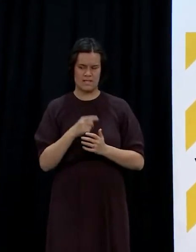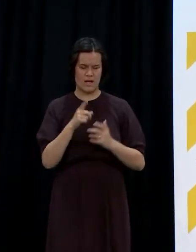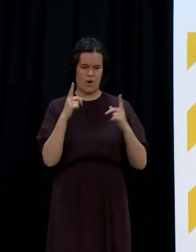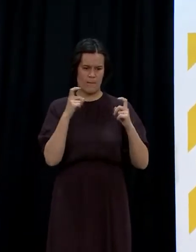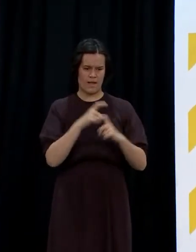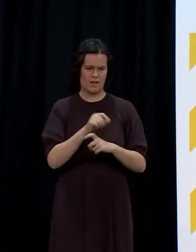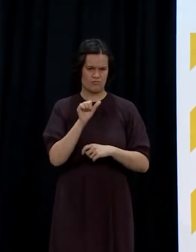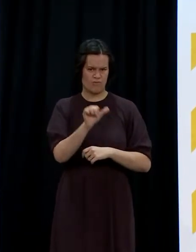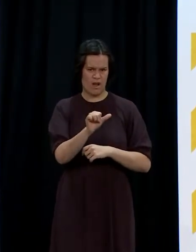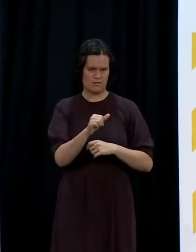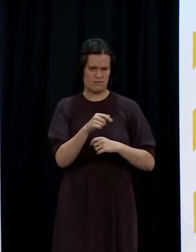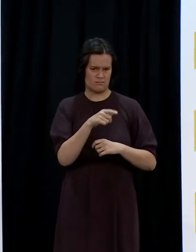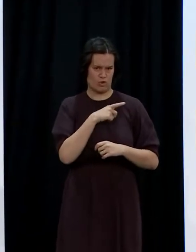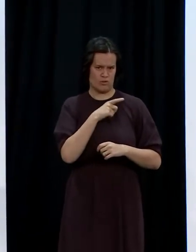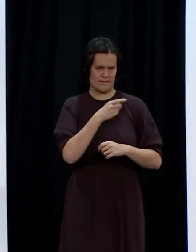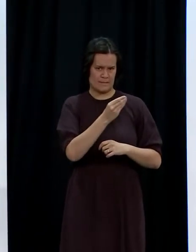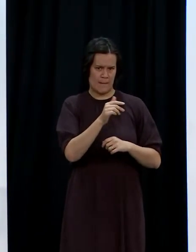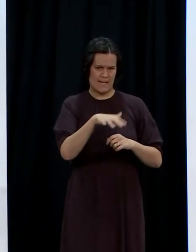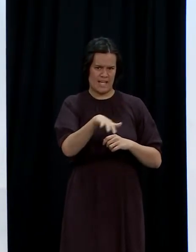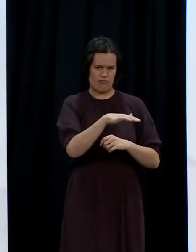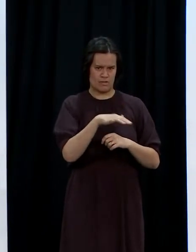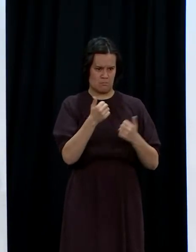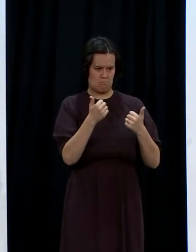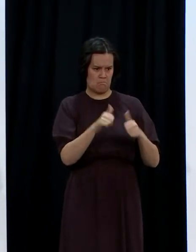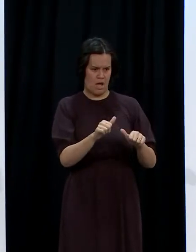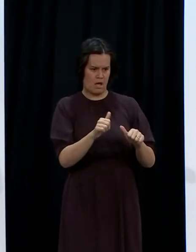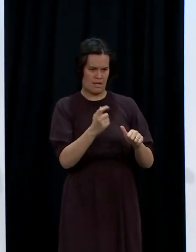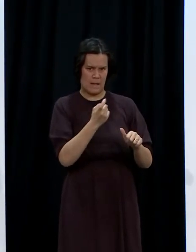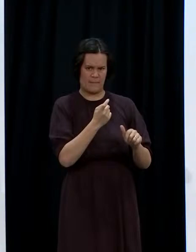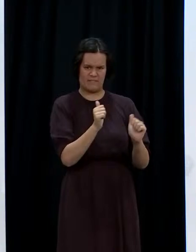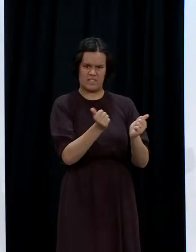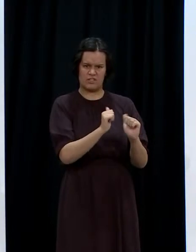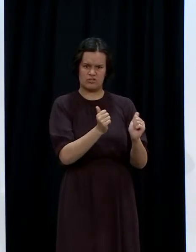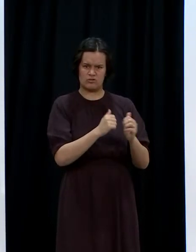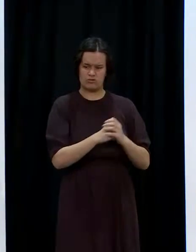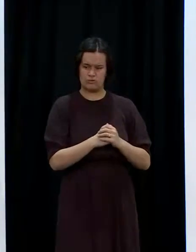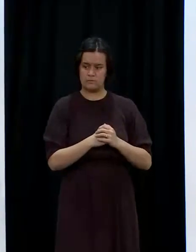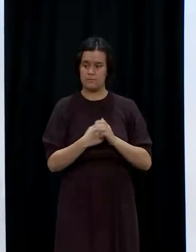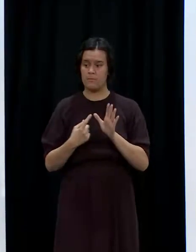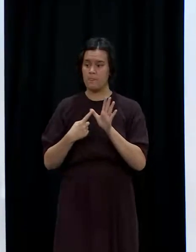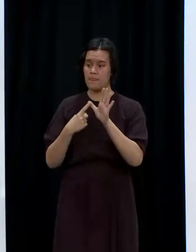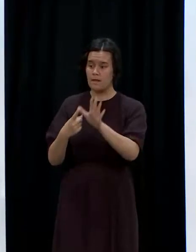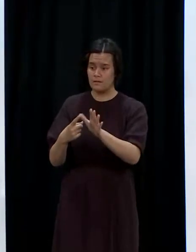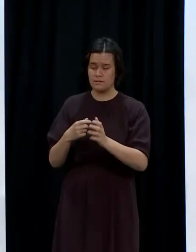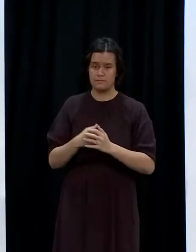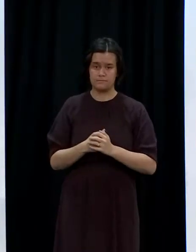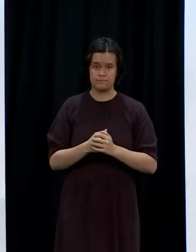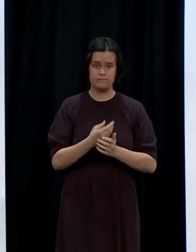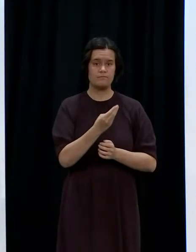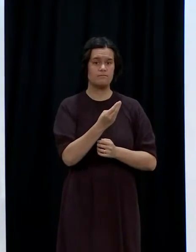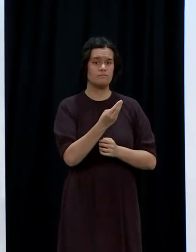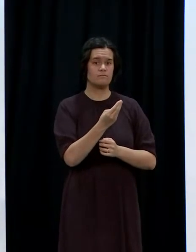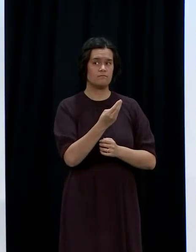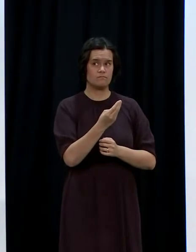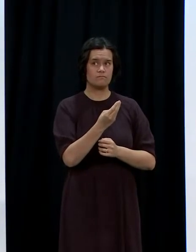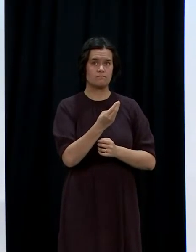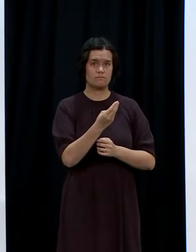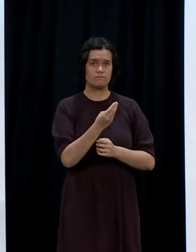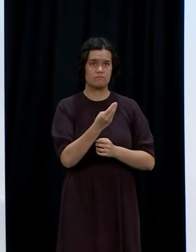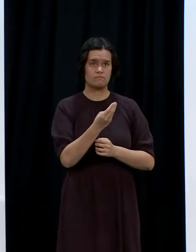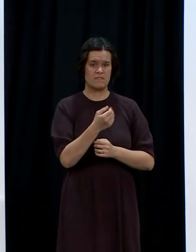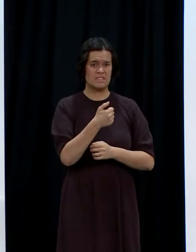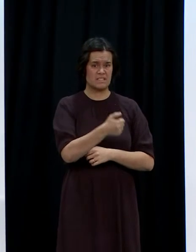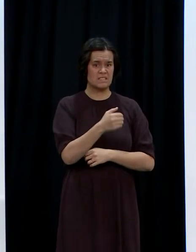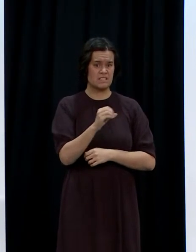for Dr. Bloomfield to comment too. I think the first point to note that even at 60,000 cases, 60,000 vaccinations, that is still a higher rate than